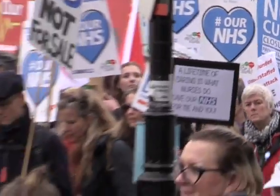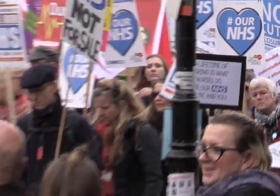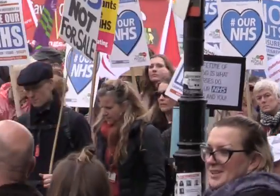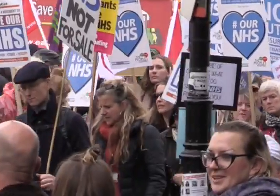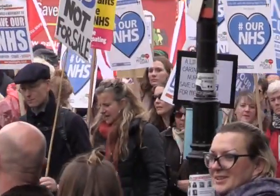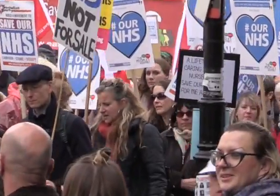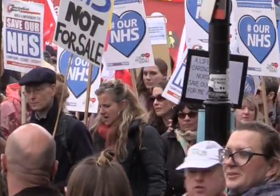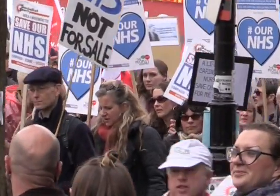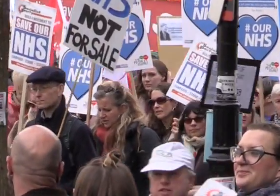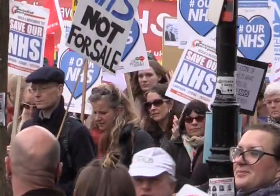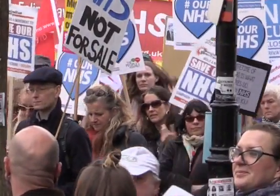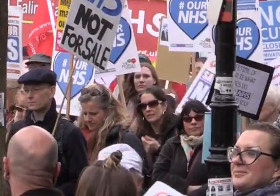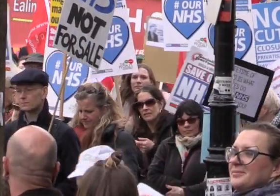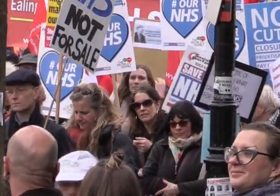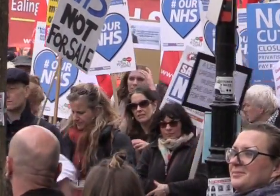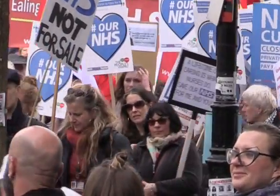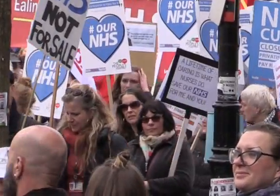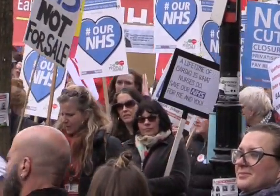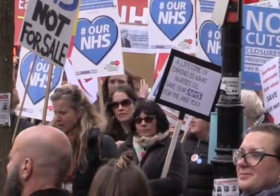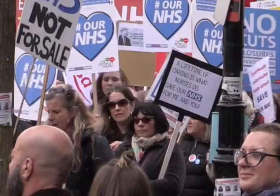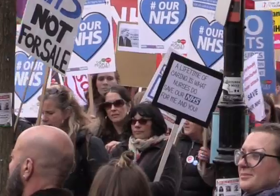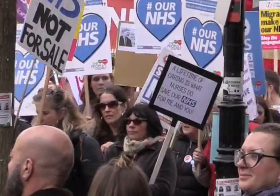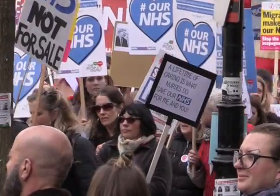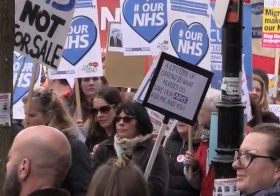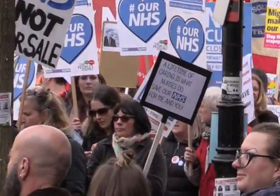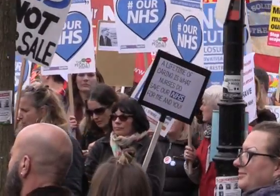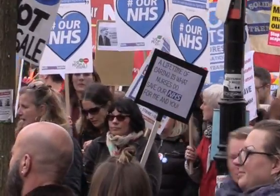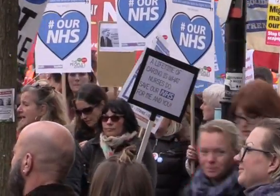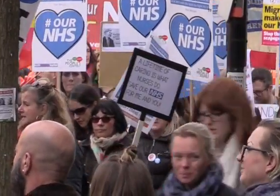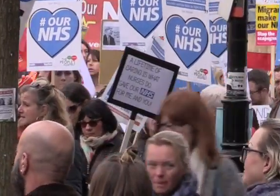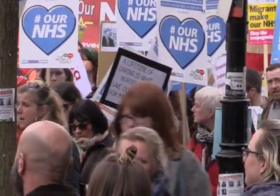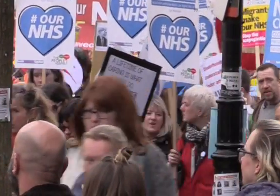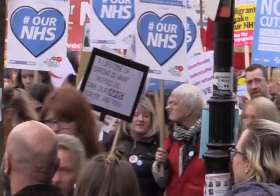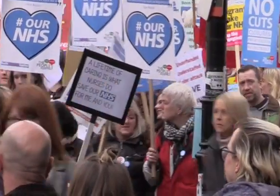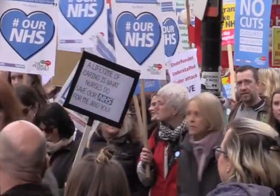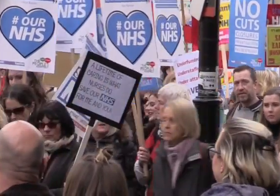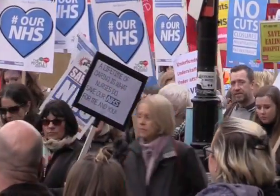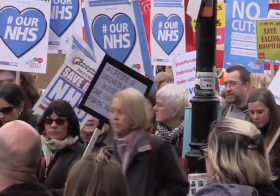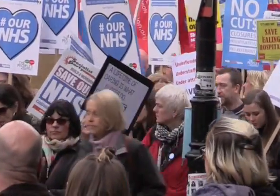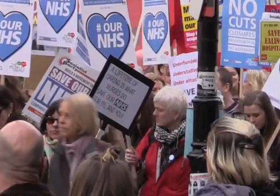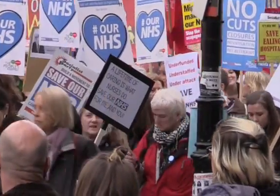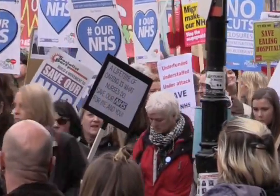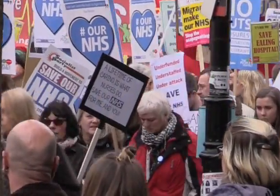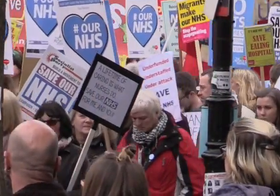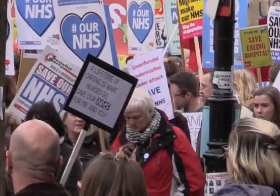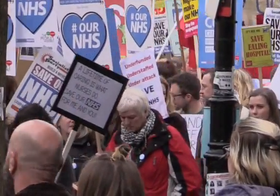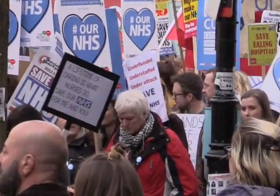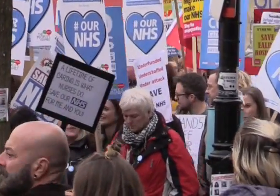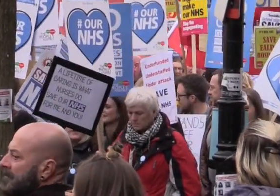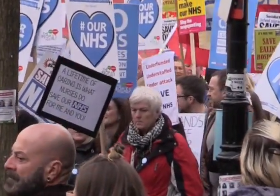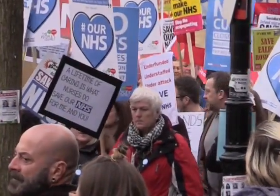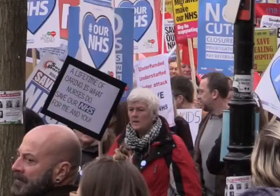public service. And can I thank you for Hope being here today. You've